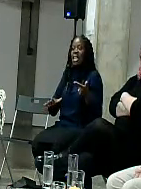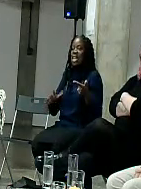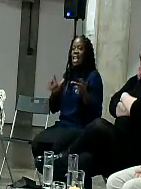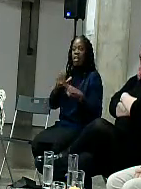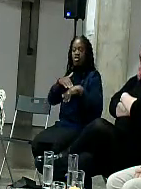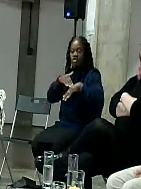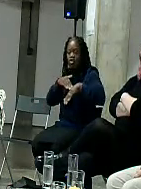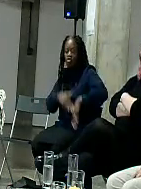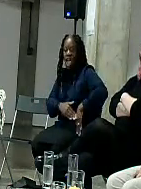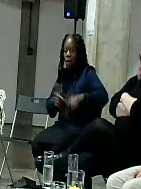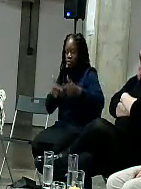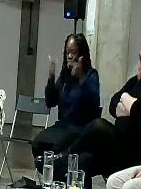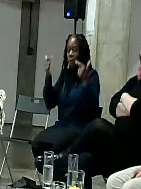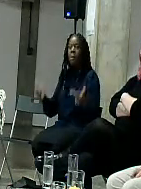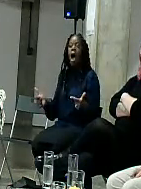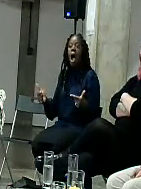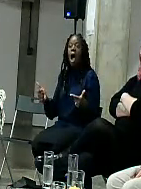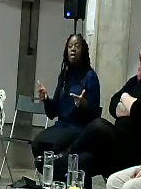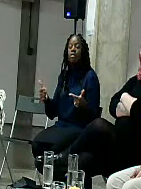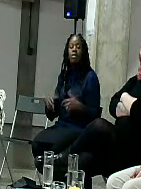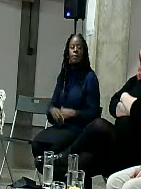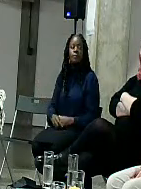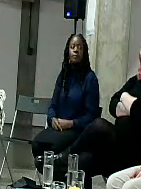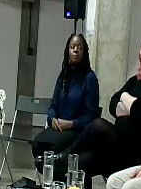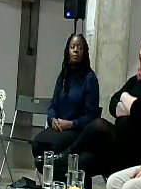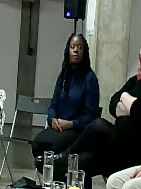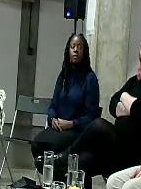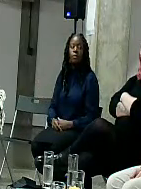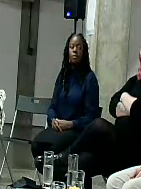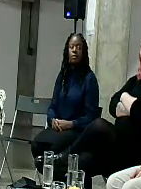disproportionate restraint and